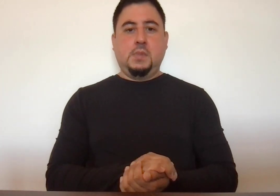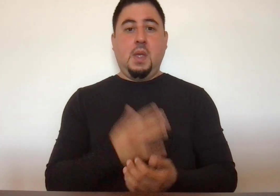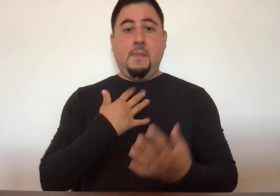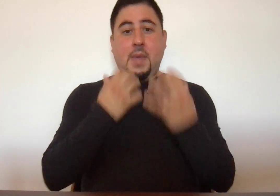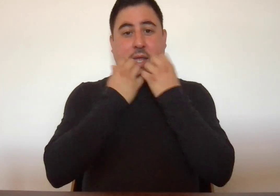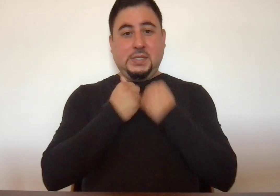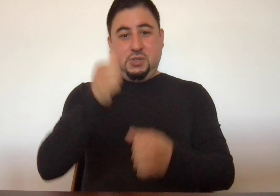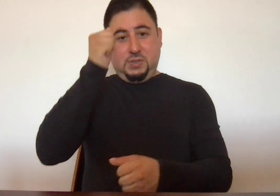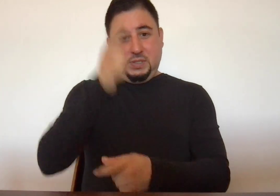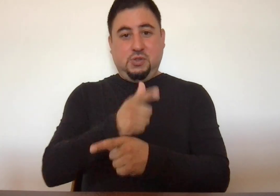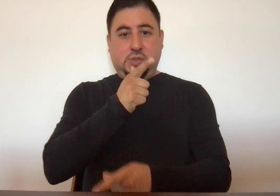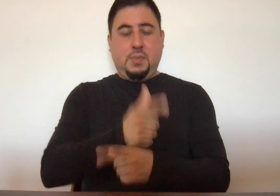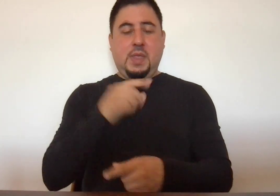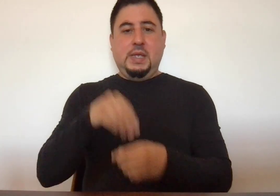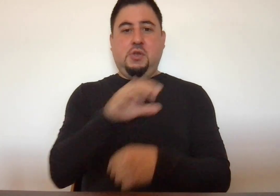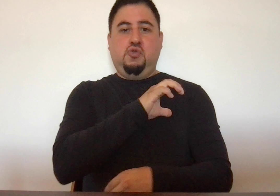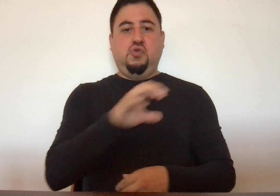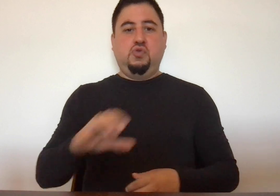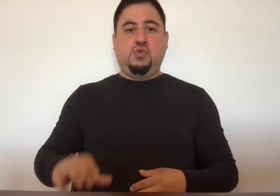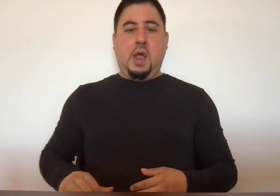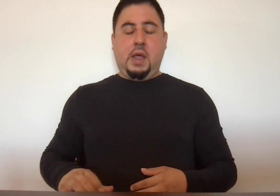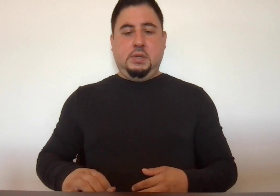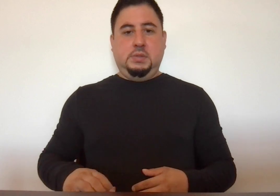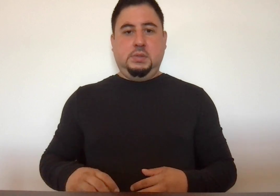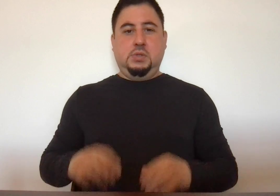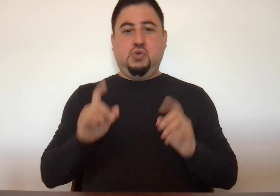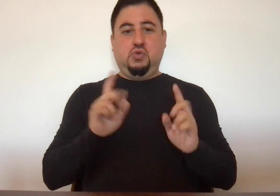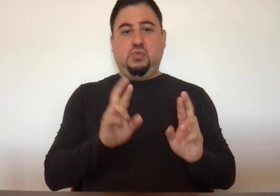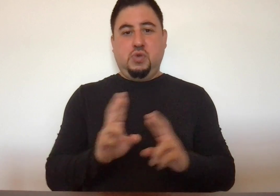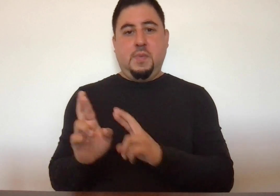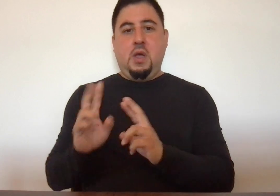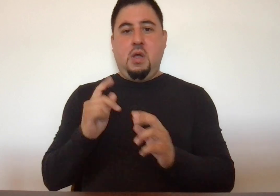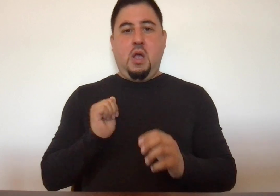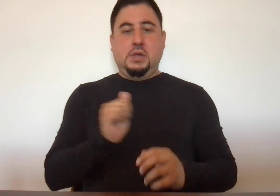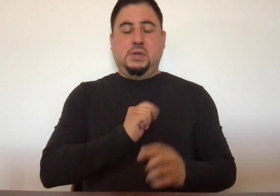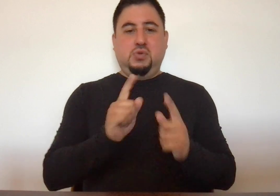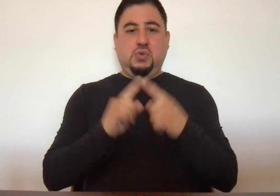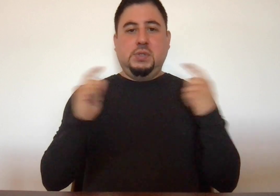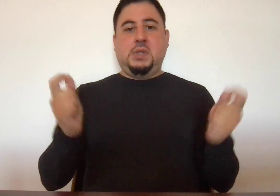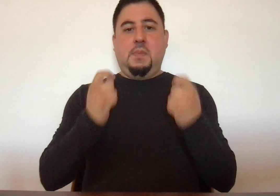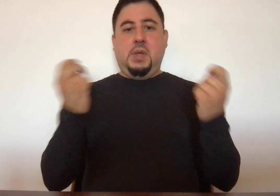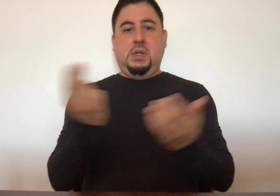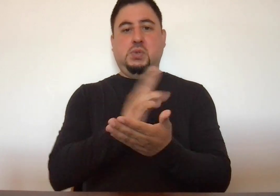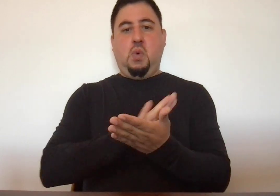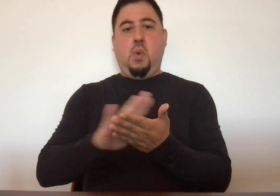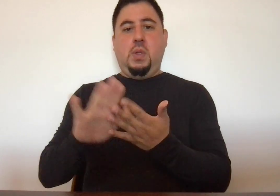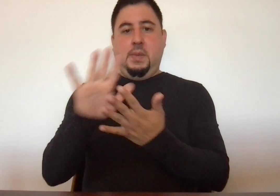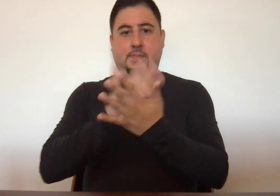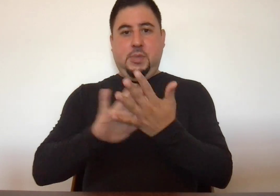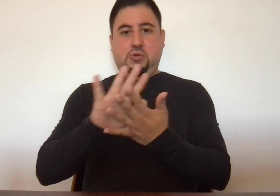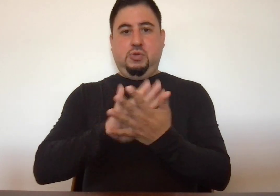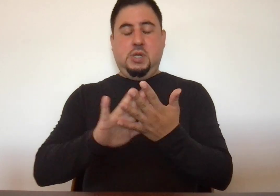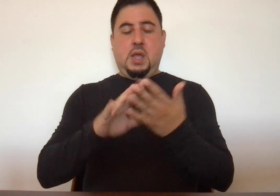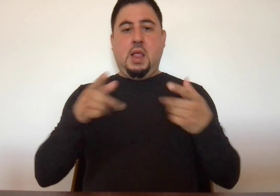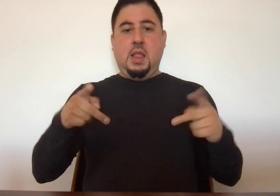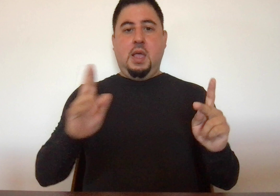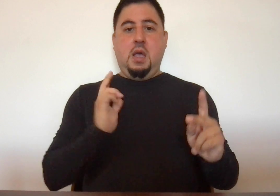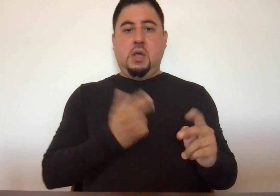sisters and brothers in Christ, to prepare ourselves to celebrate these sacred mysteries, let us call to mind